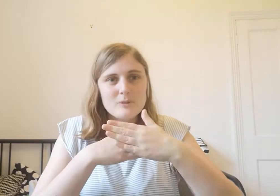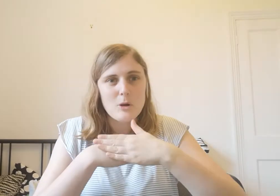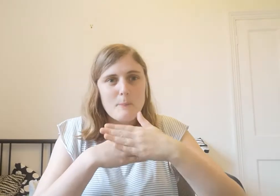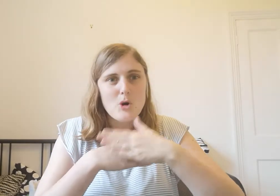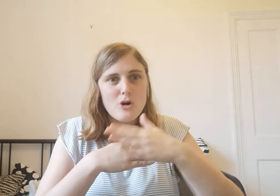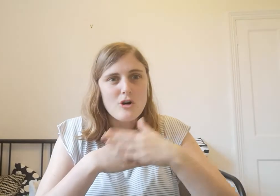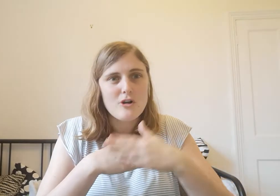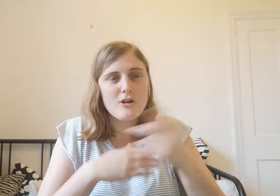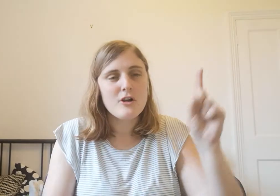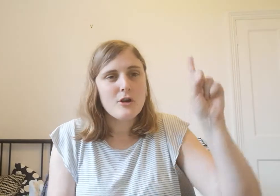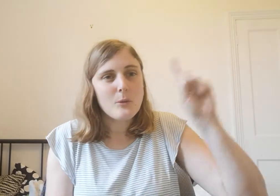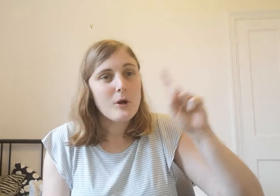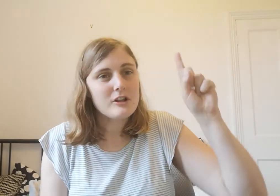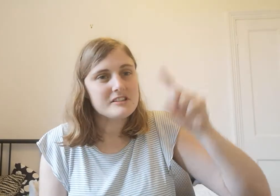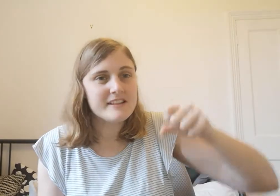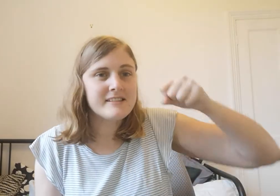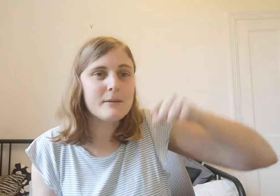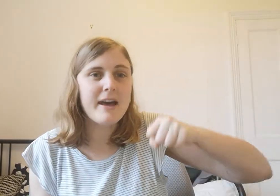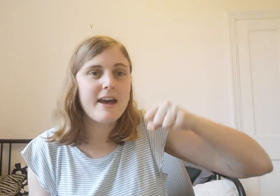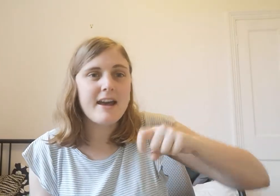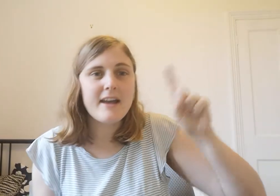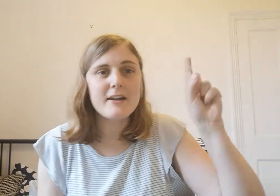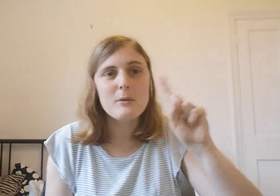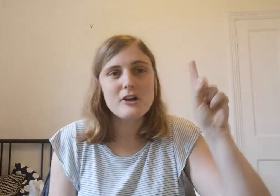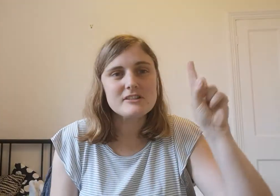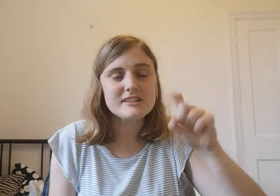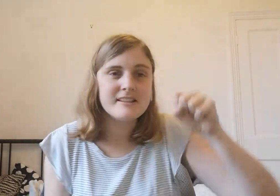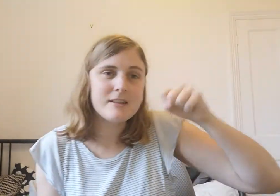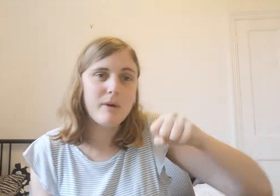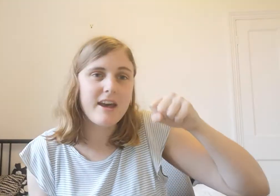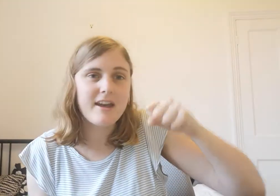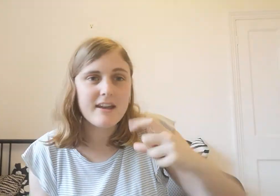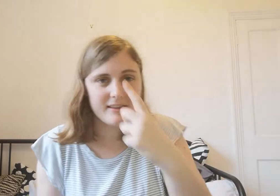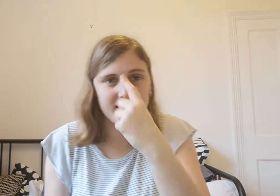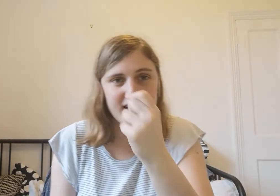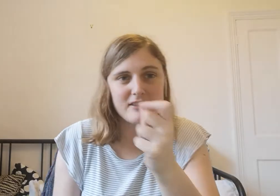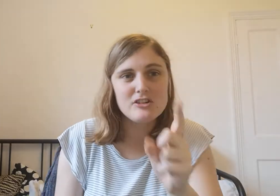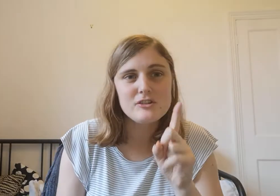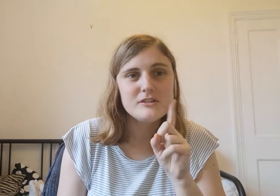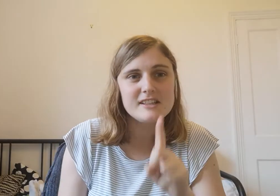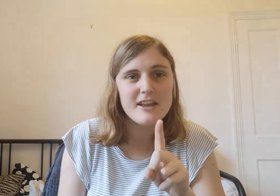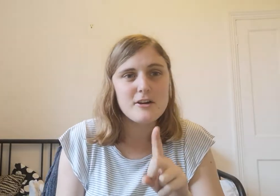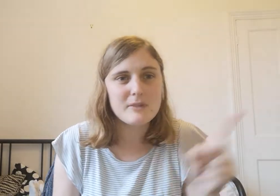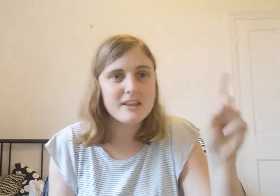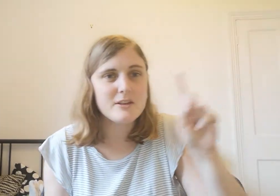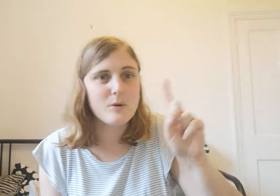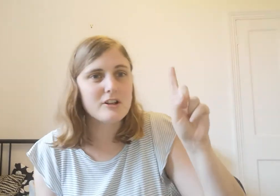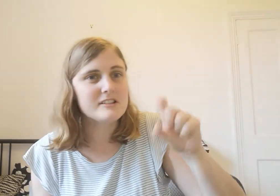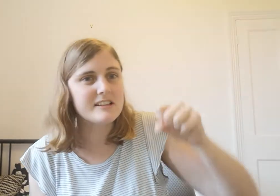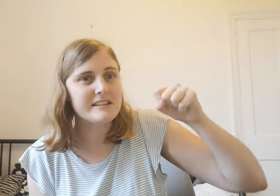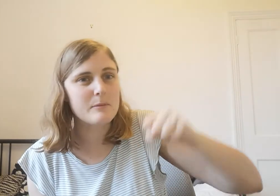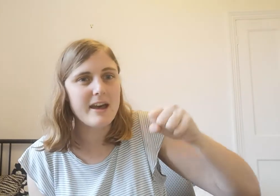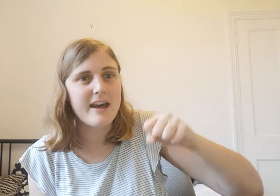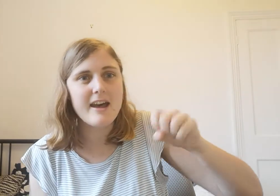Got more. What's in the bag? What's in the bag? Can you tell me what's in the